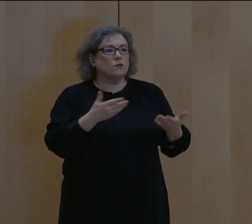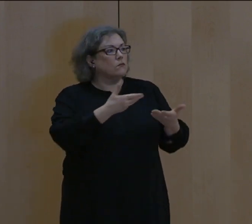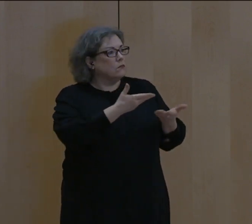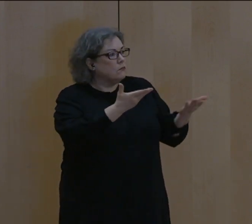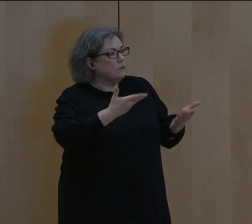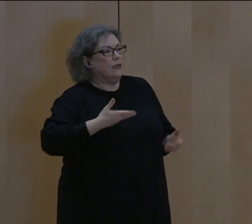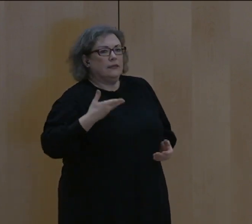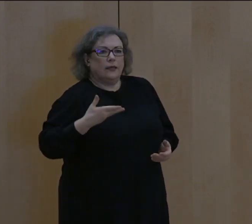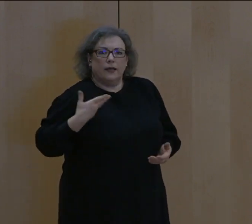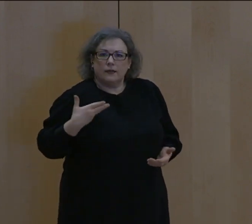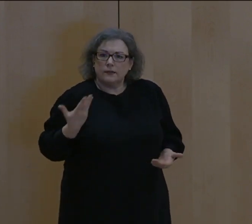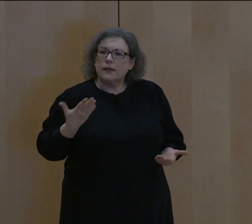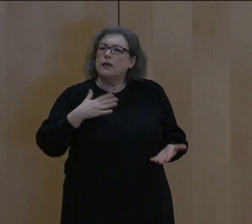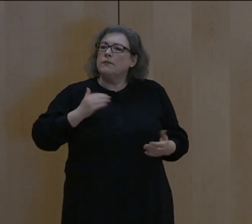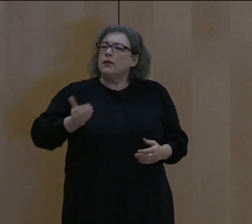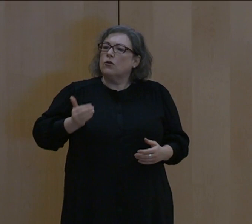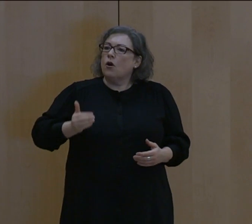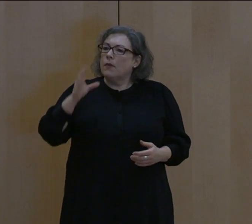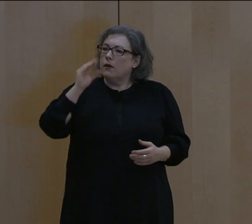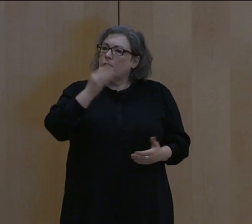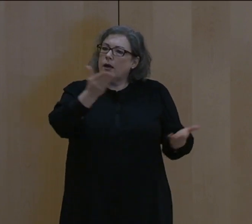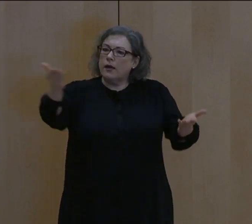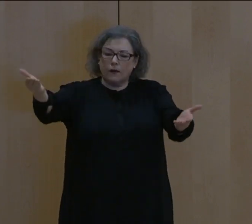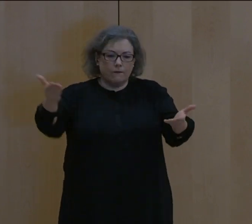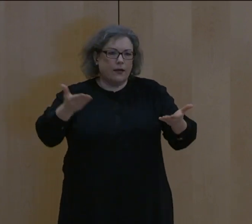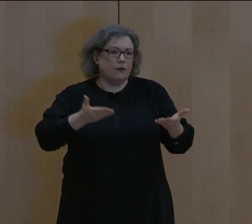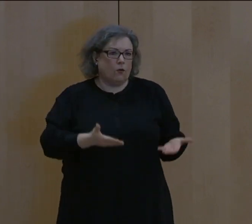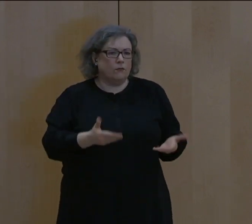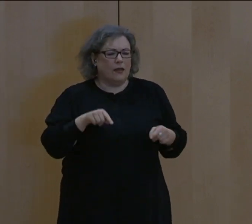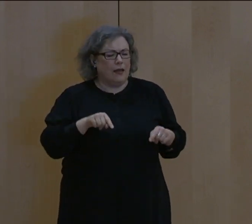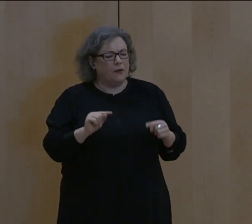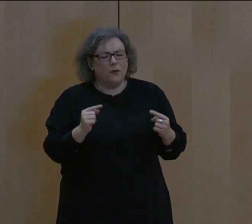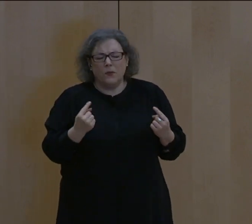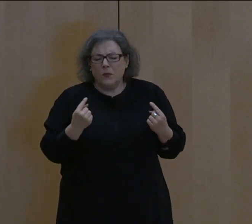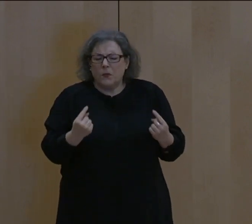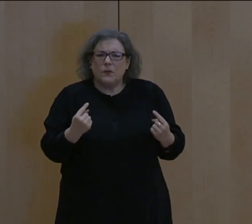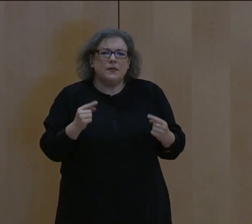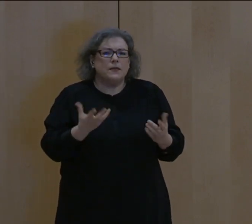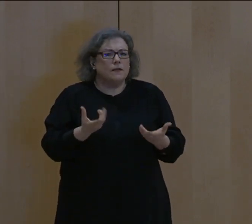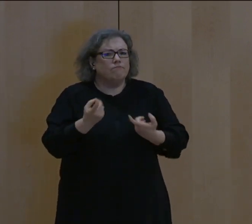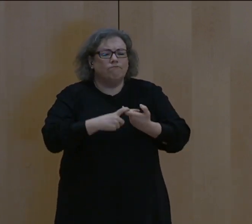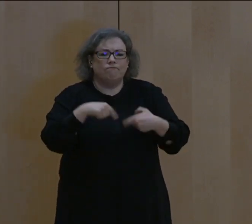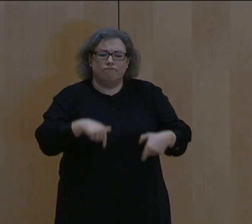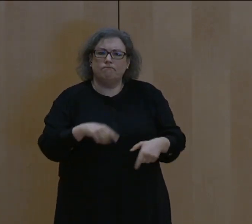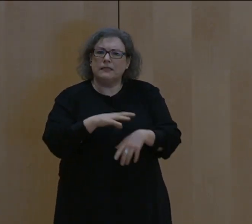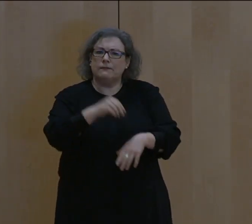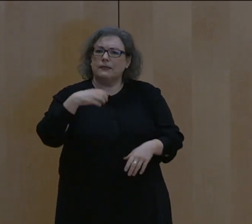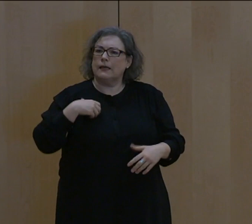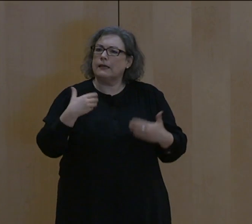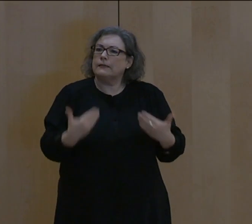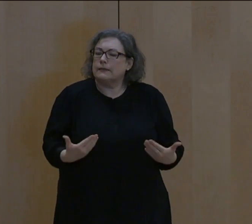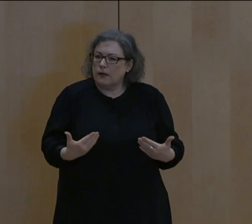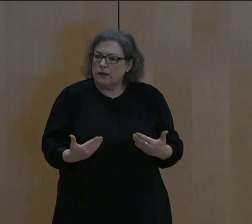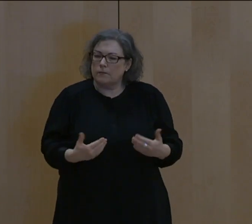guests, ladies and gentlemen, welcome to this unique occasion at the Swedish Parliament, the Riksdag. I would also